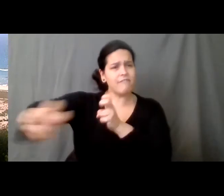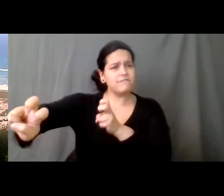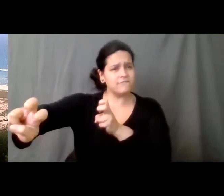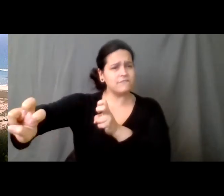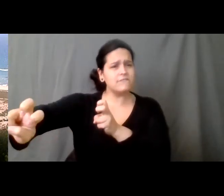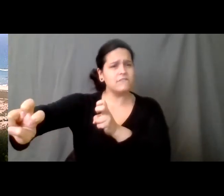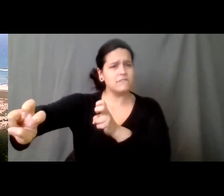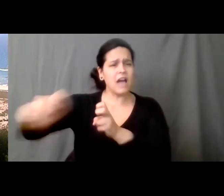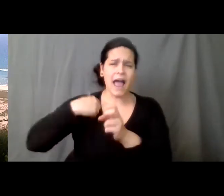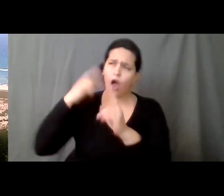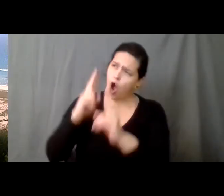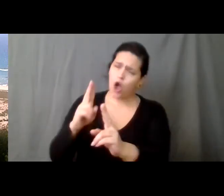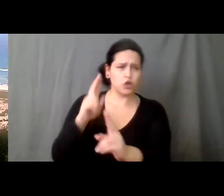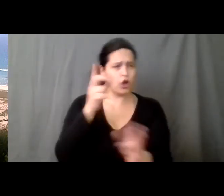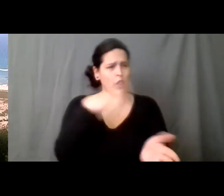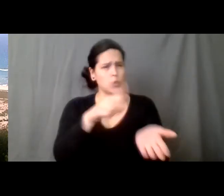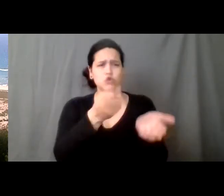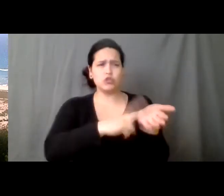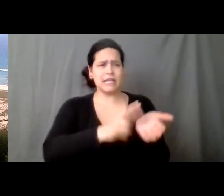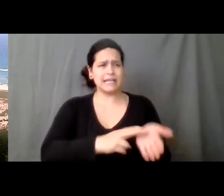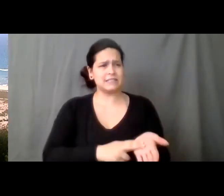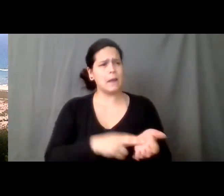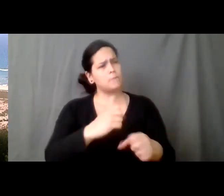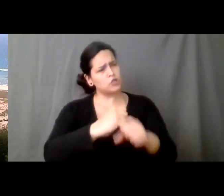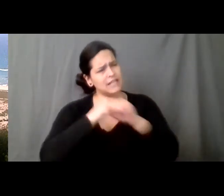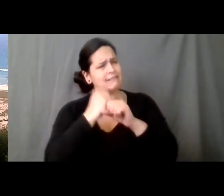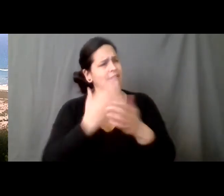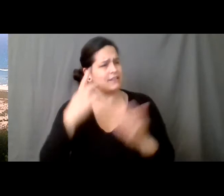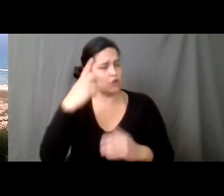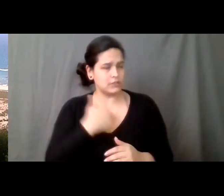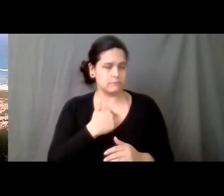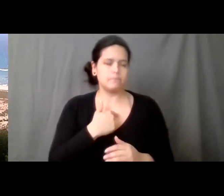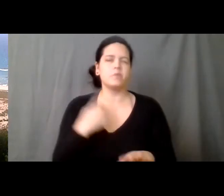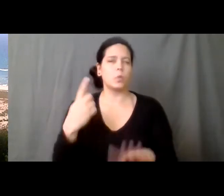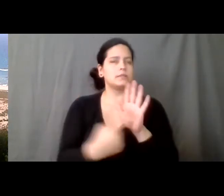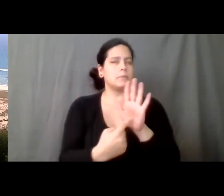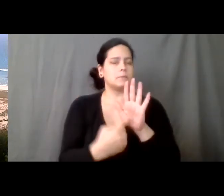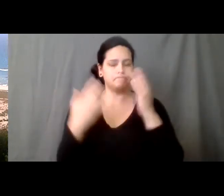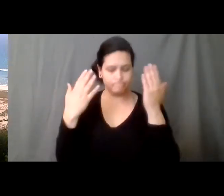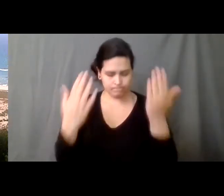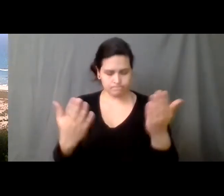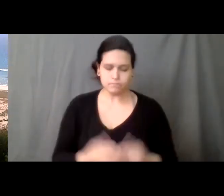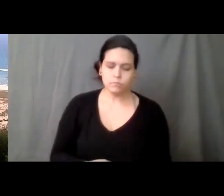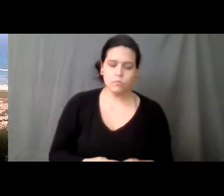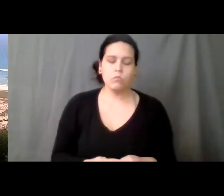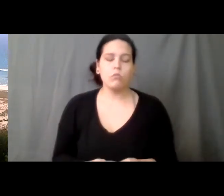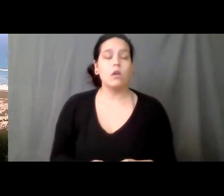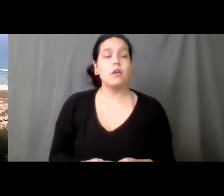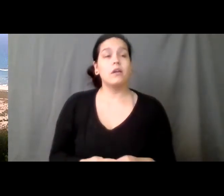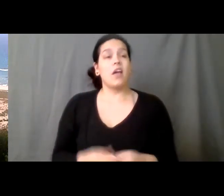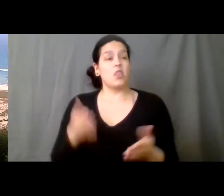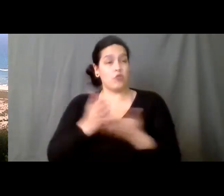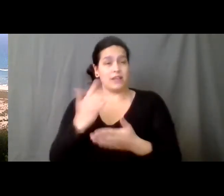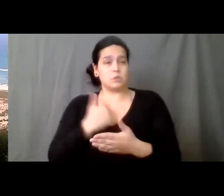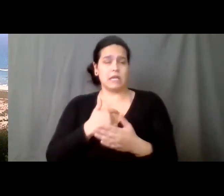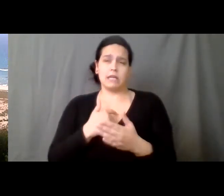because they protected things for us. And as an example, those rights that we fight for today in our courts and all the